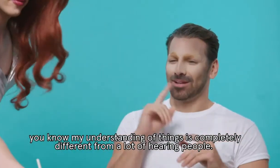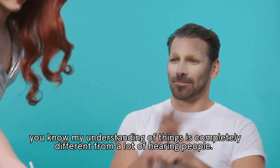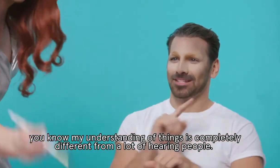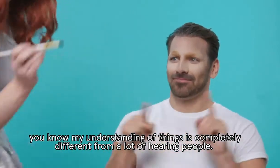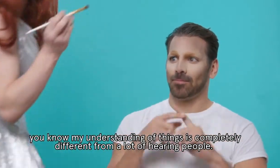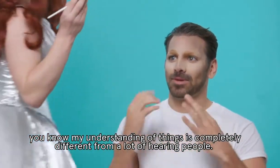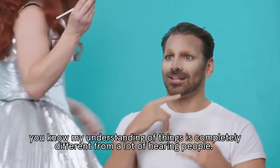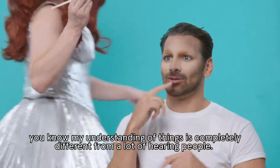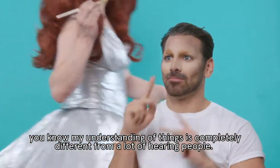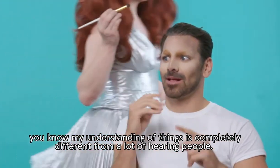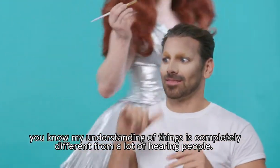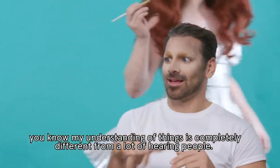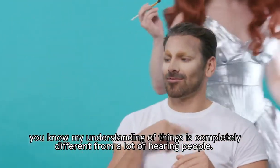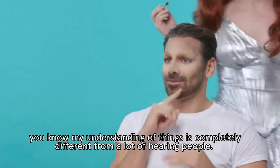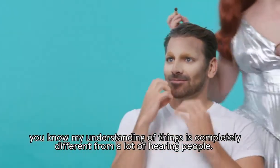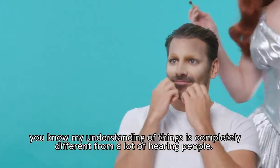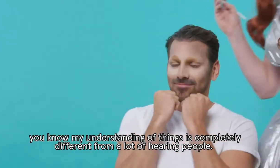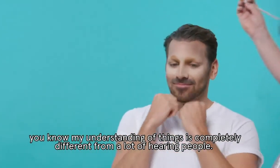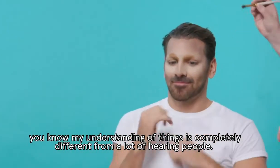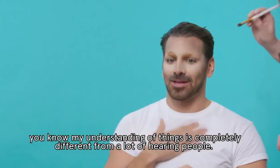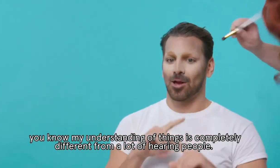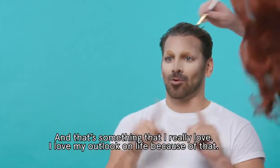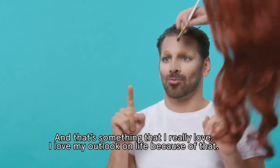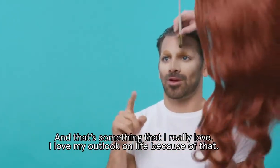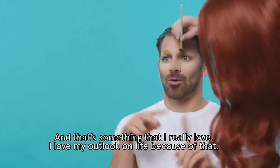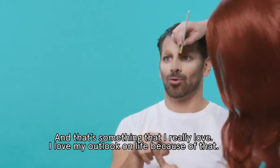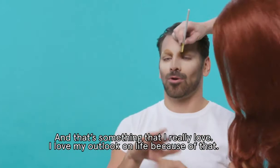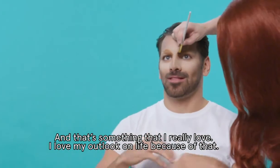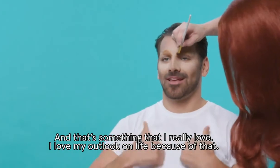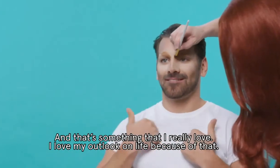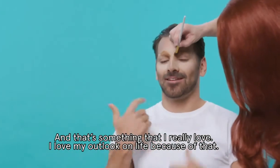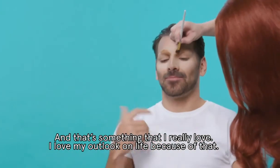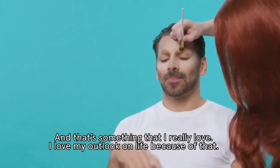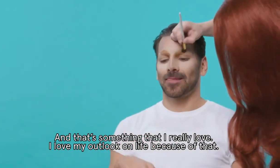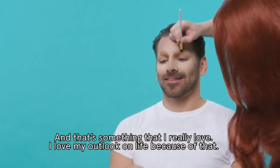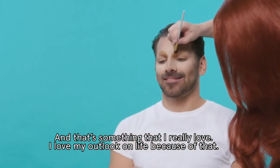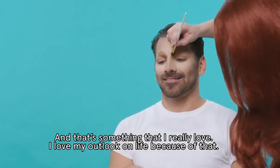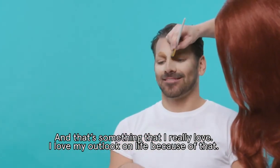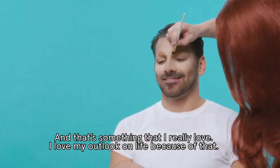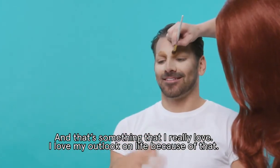understanding of things is completely different from a lot of hearing people. And that's something that I really love. I love my outlook on life because of